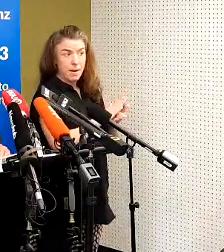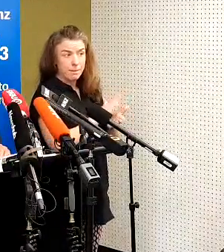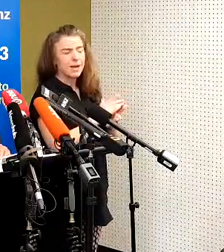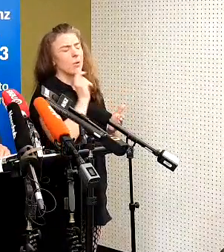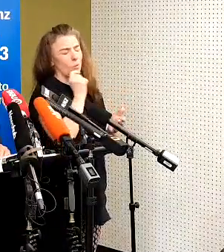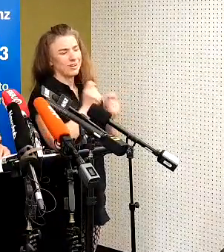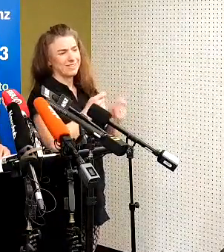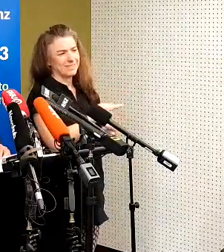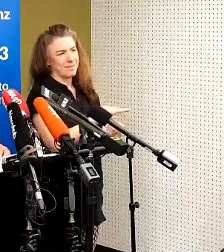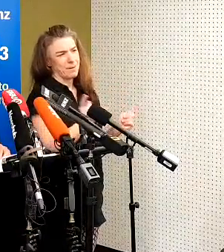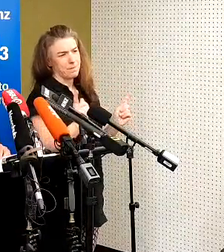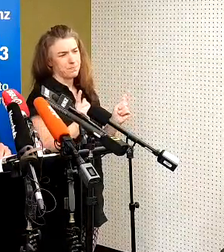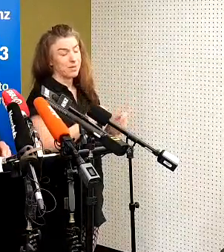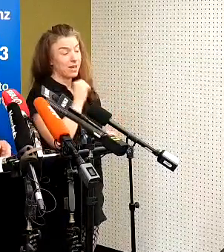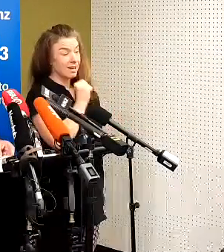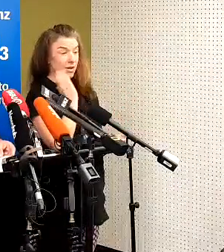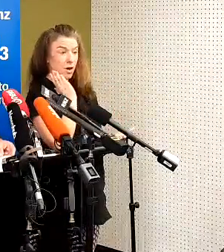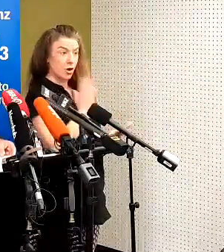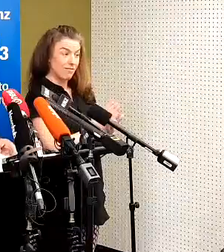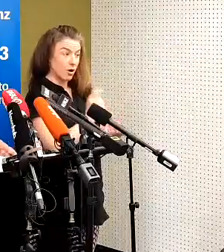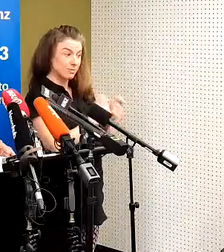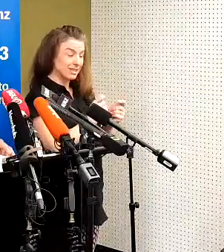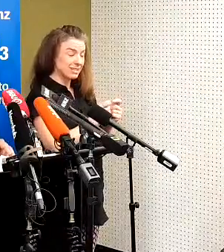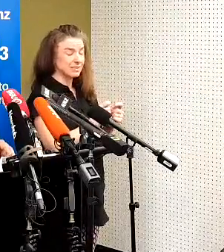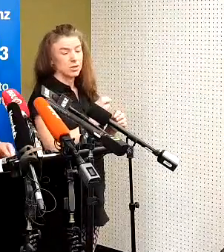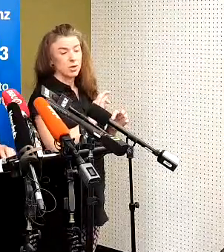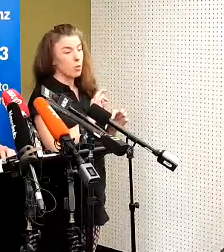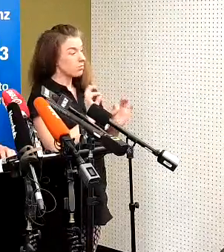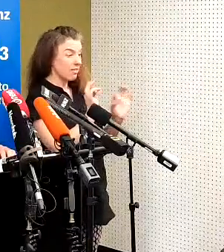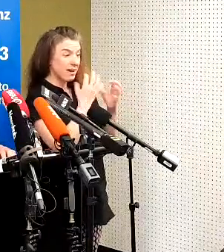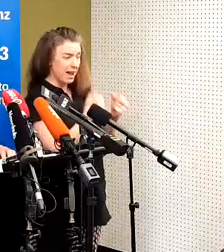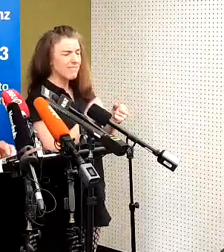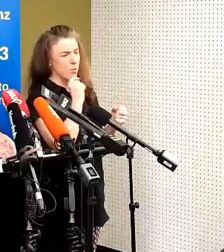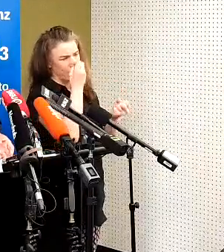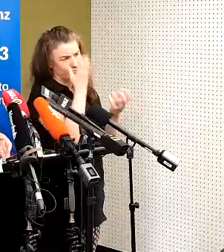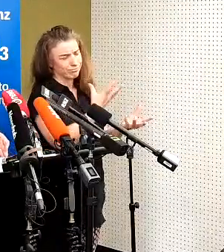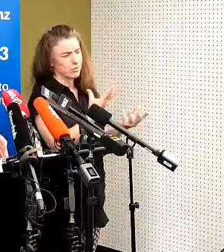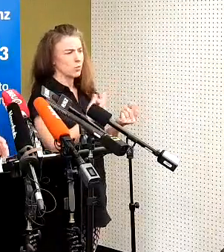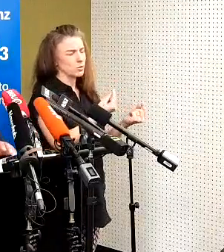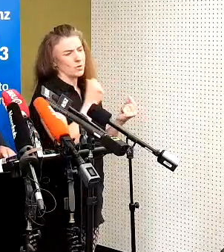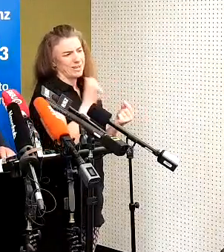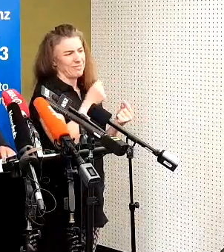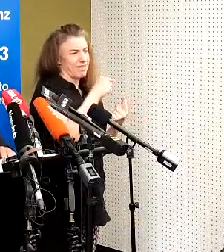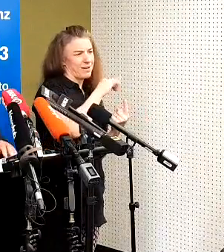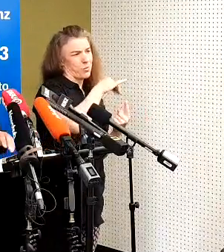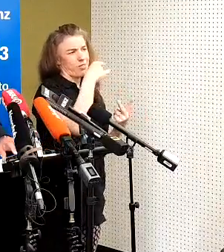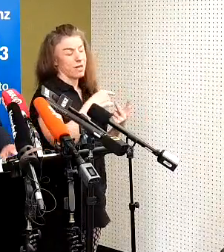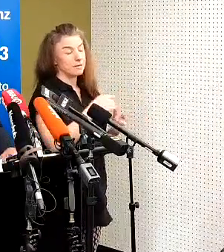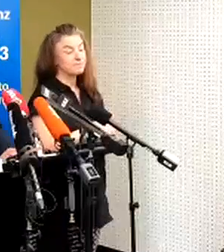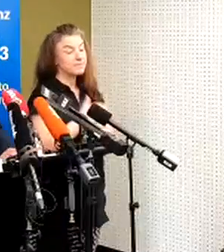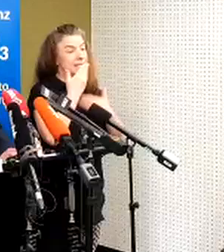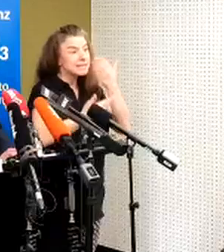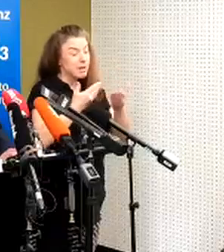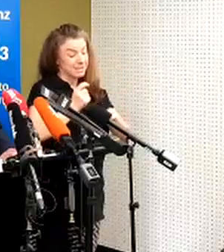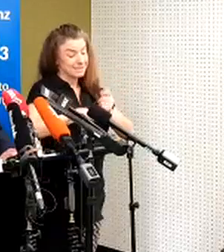regarding what the implications of a positive or negative test may be. Just quickly, I want to talk about the testing process